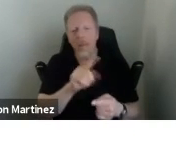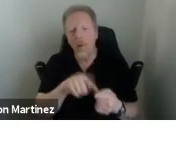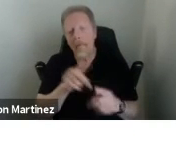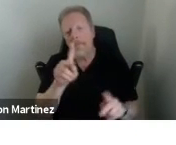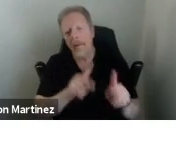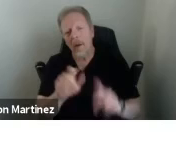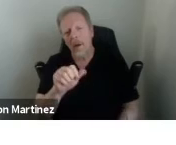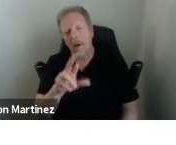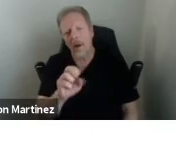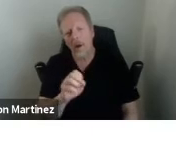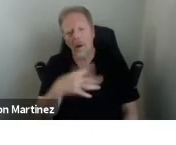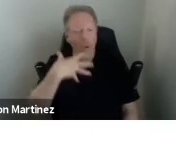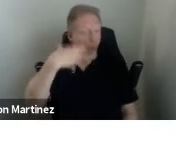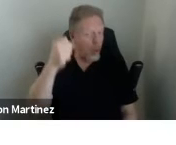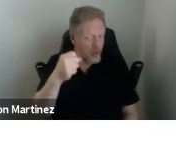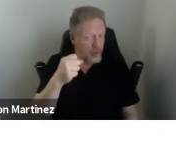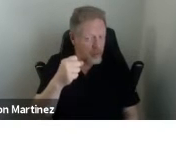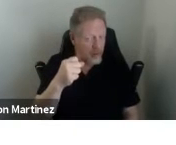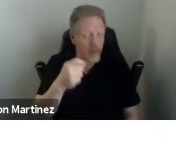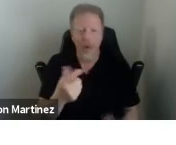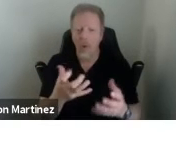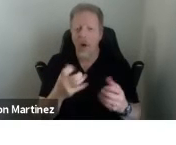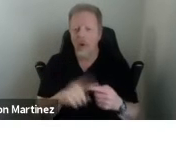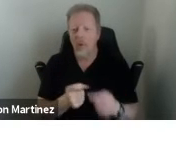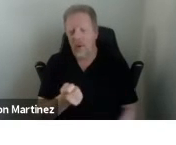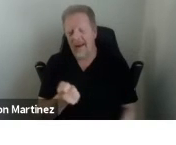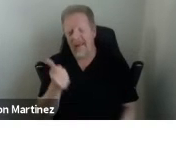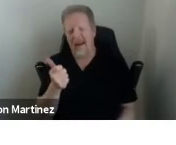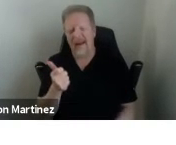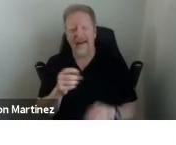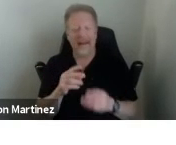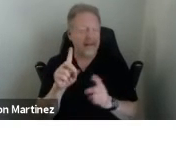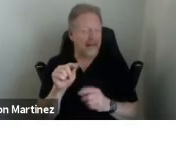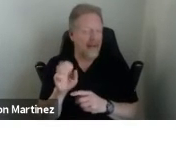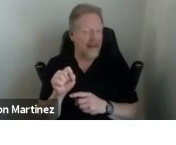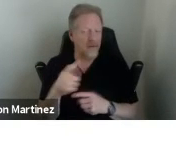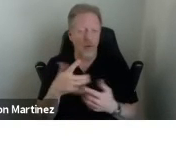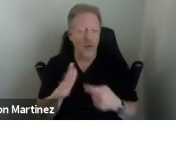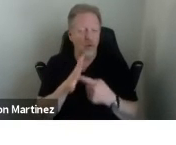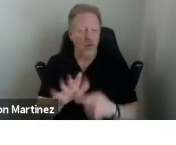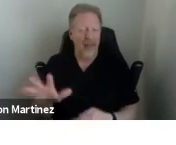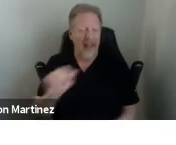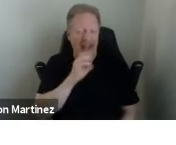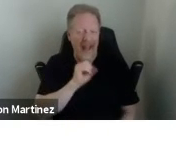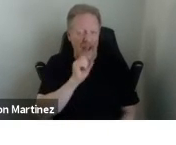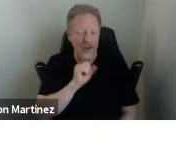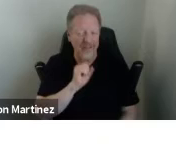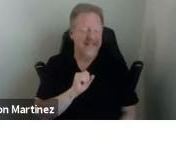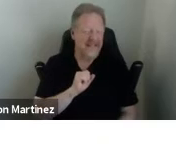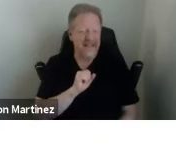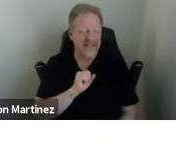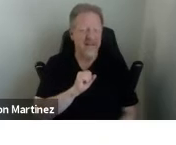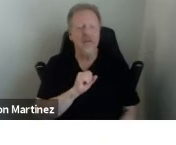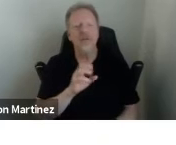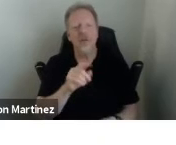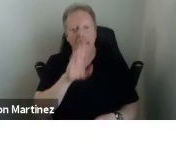are older and they want to omit dates and they don't want to show their age. And that's, say, like at